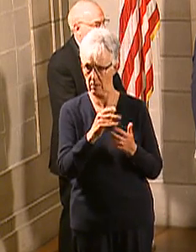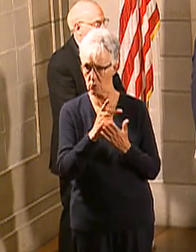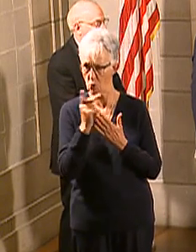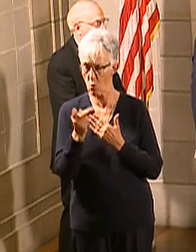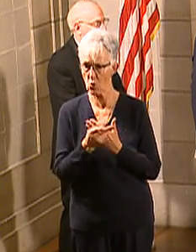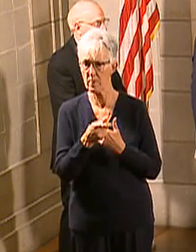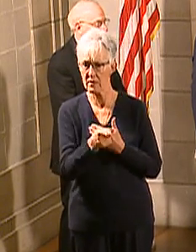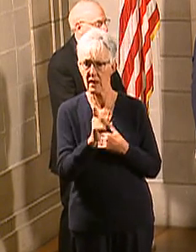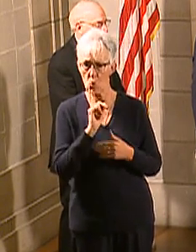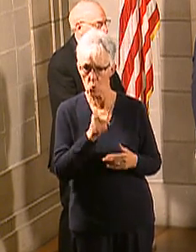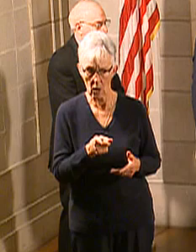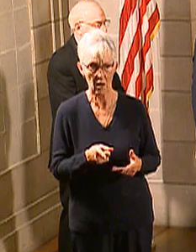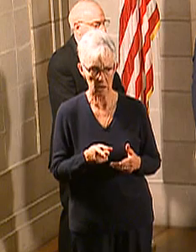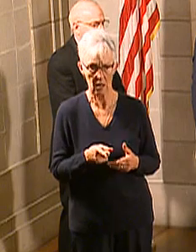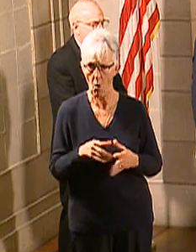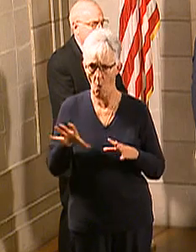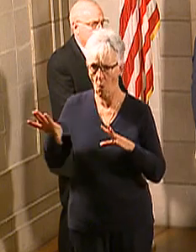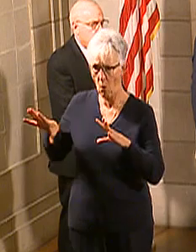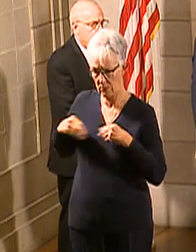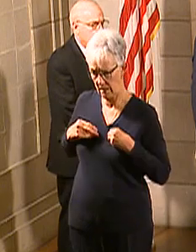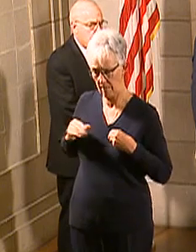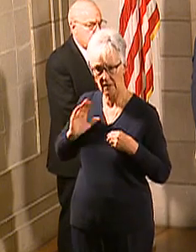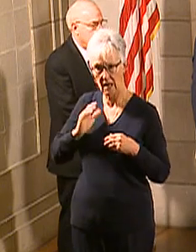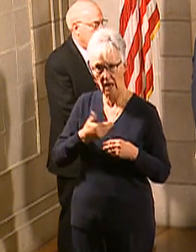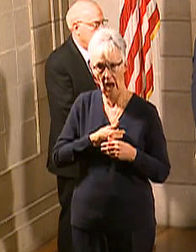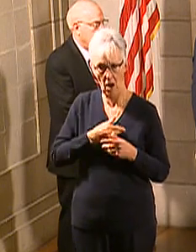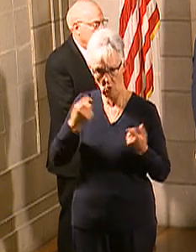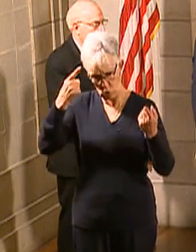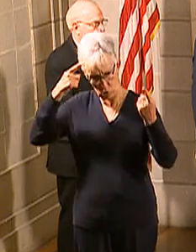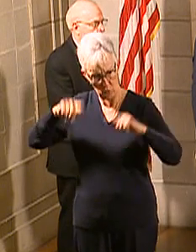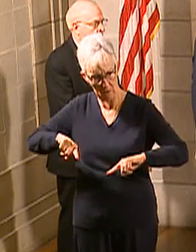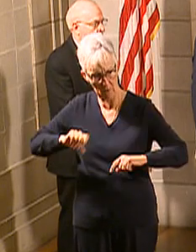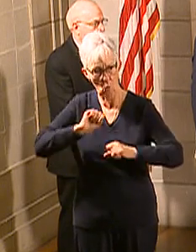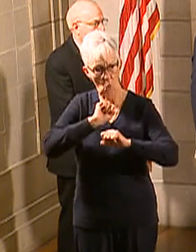really grabbed onto the program and made it their own.